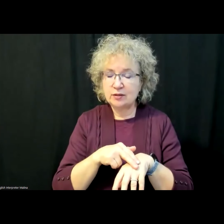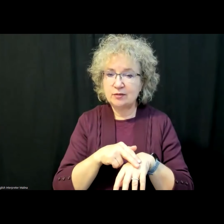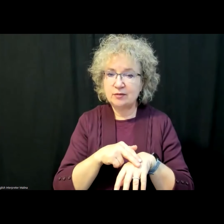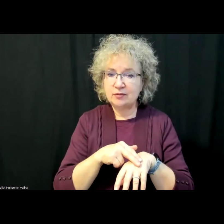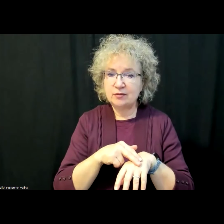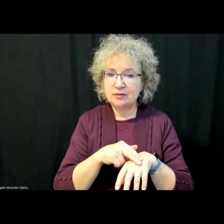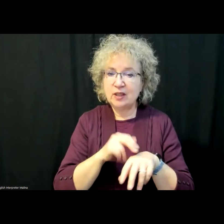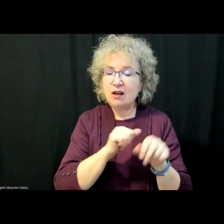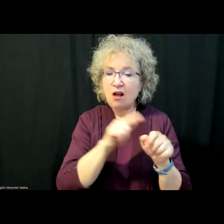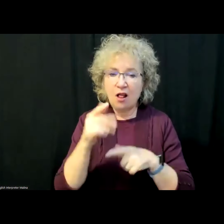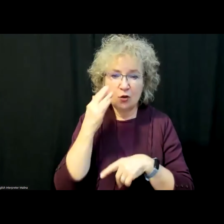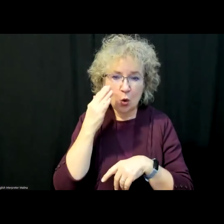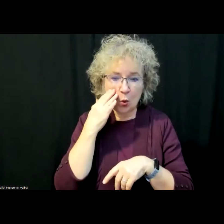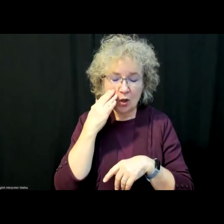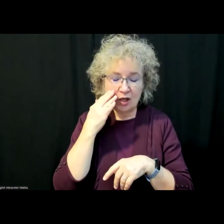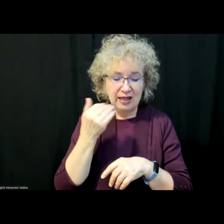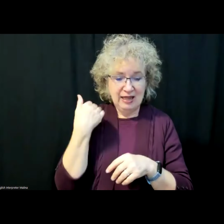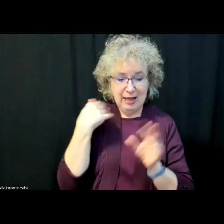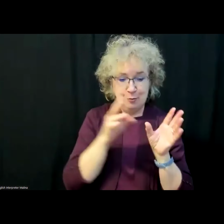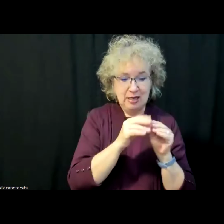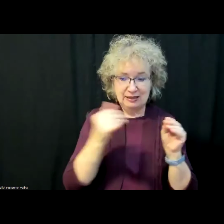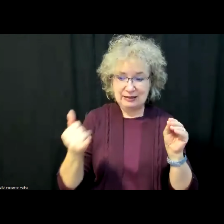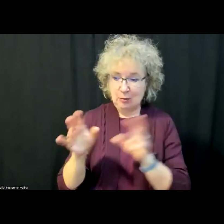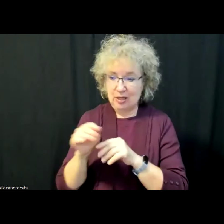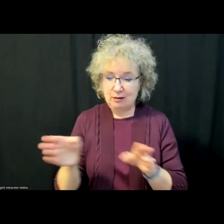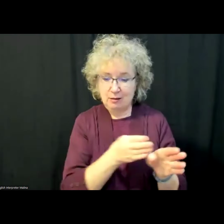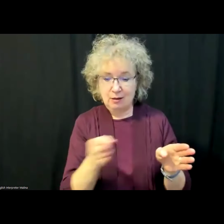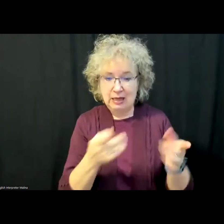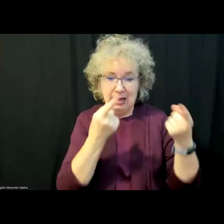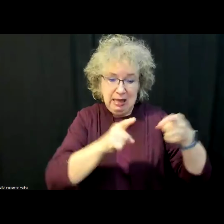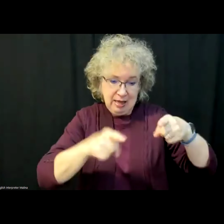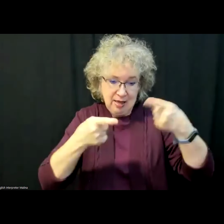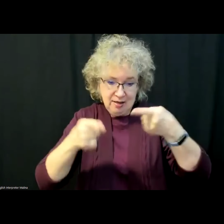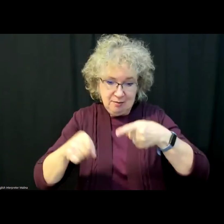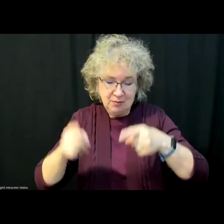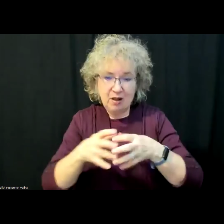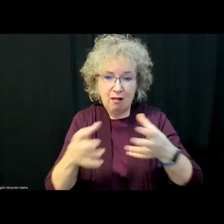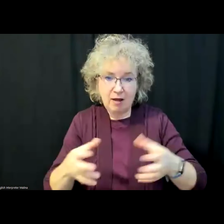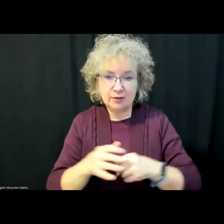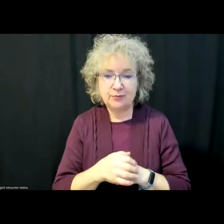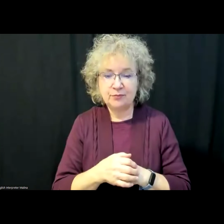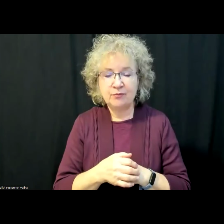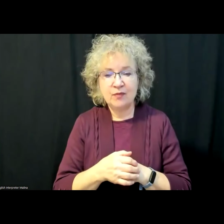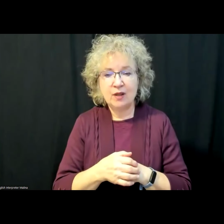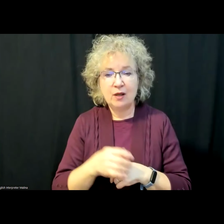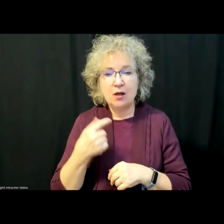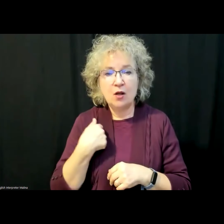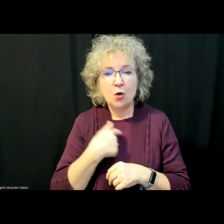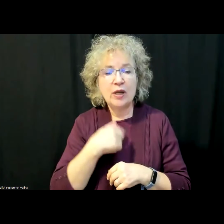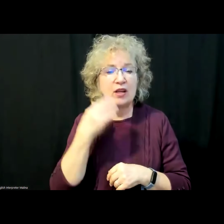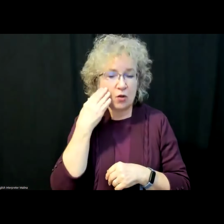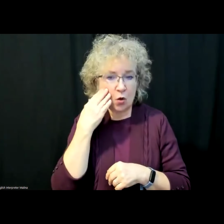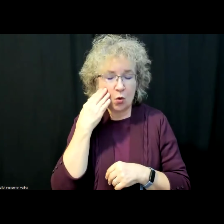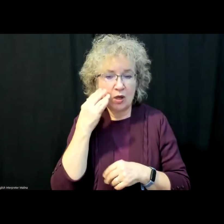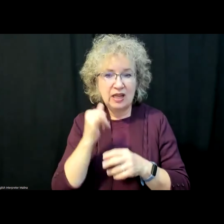There's a lot that's happened since we last met. And, you know, we know that, for example, the